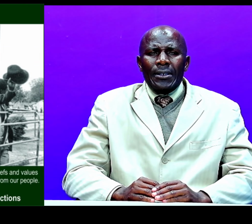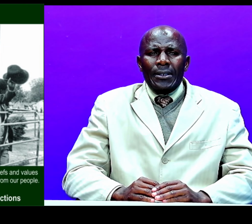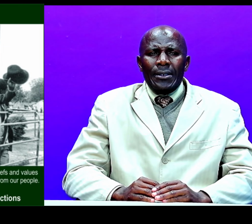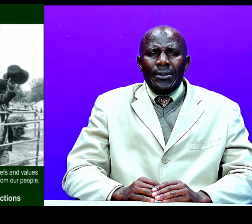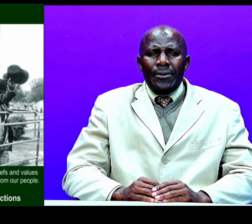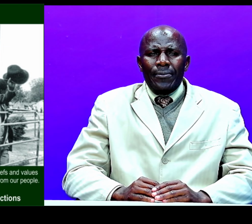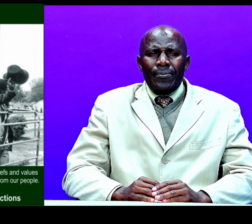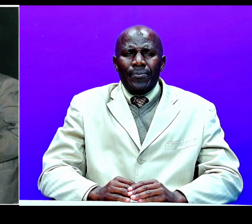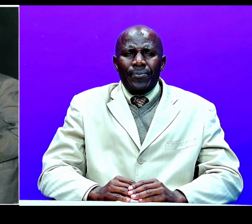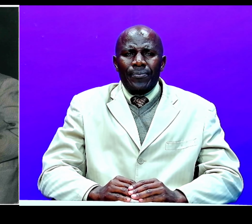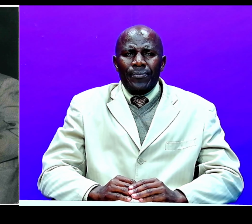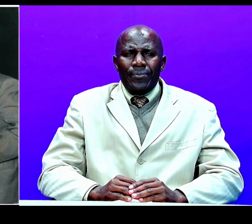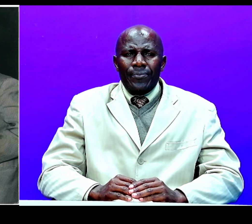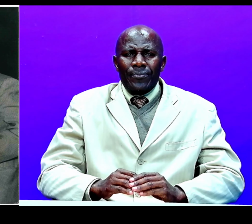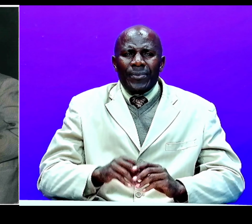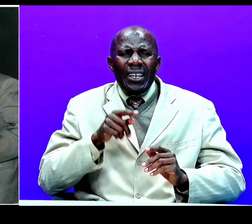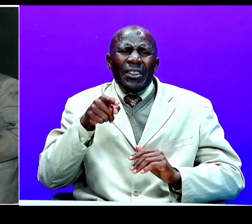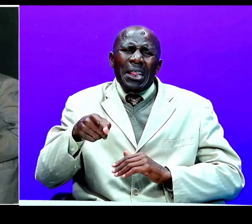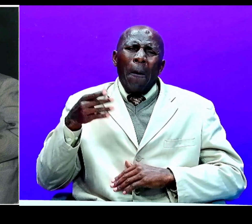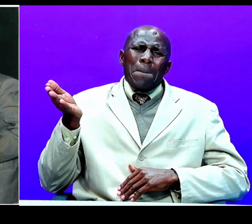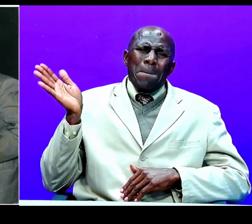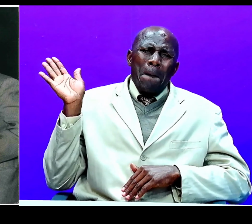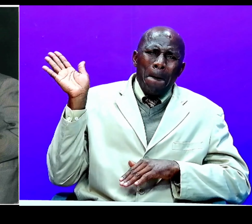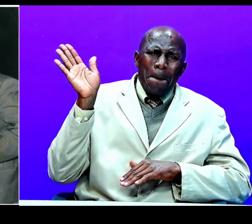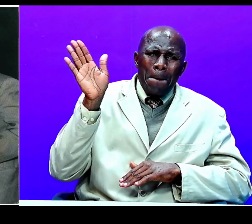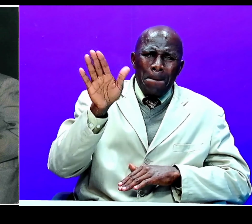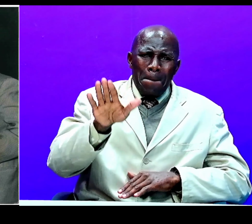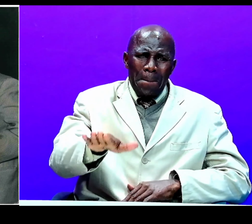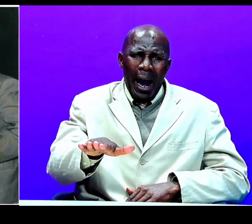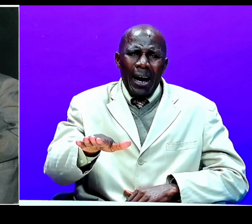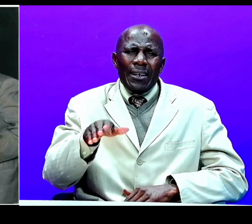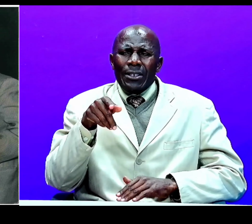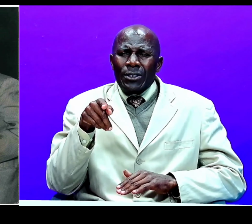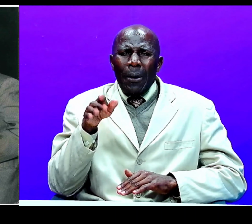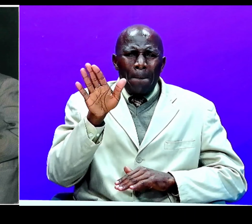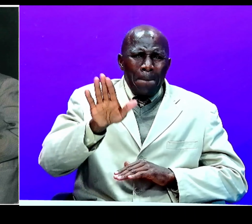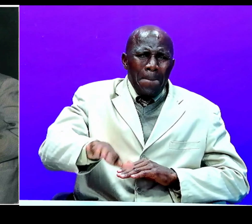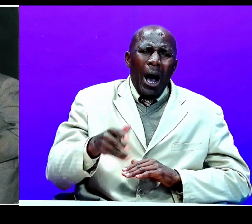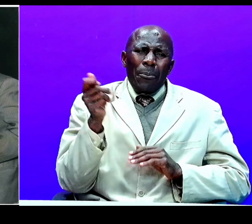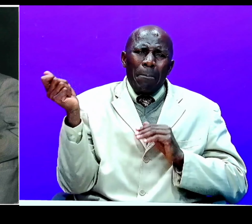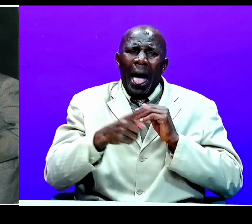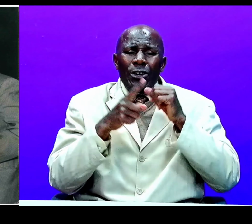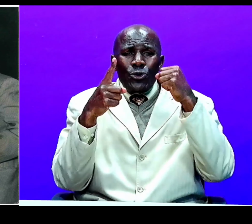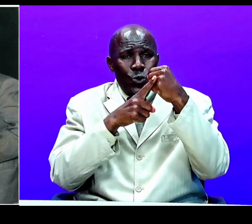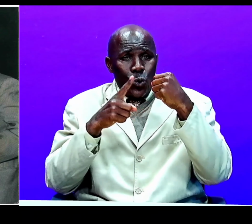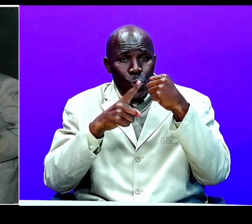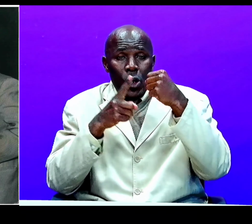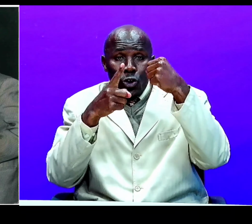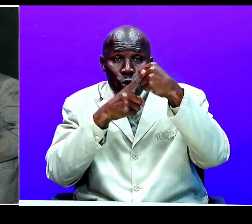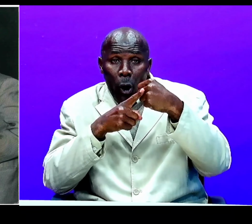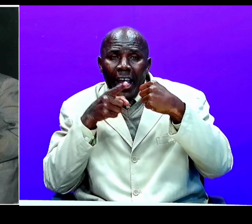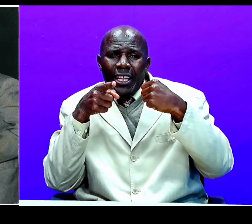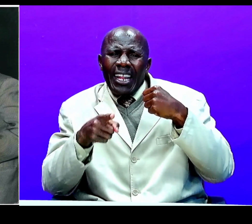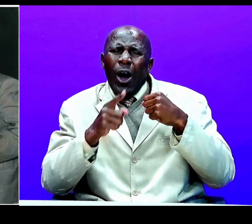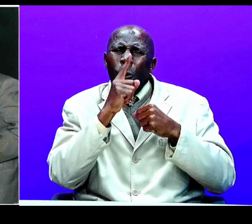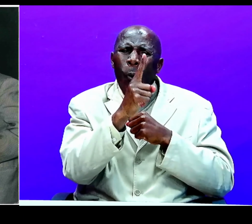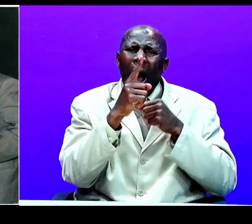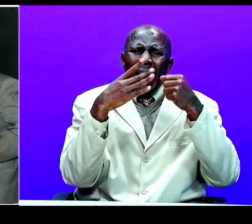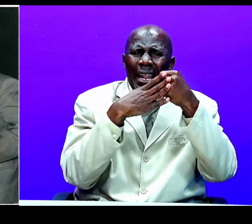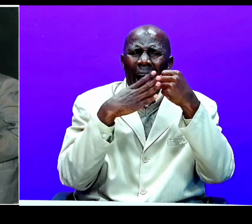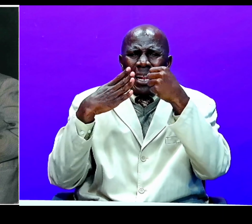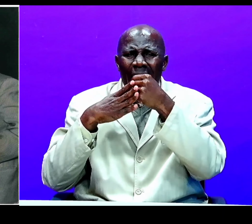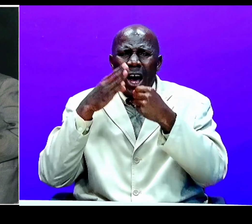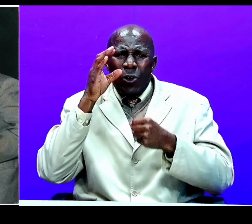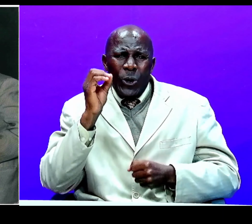Then a turning point. On June 6, 1990, two respected political